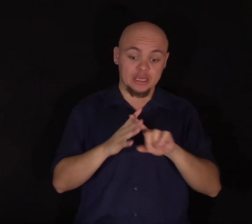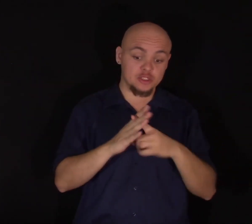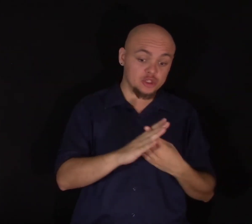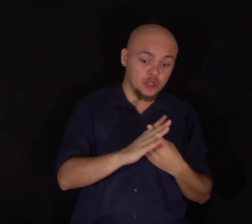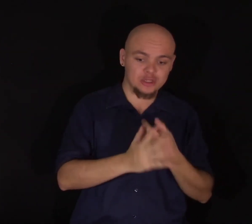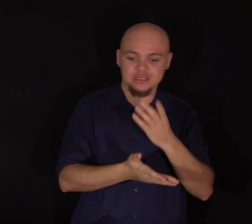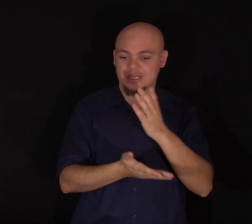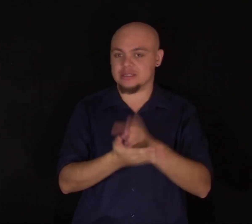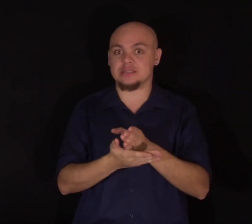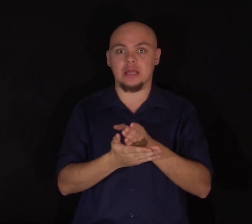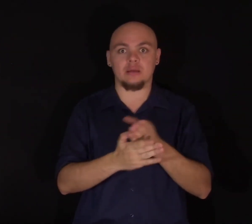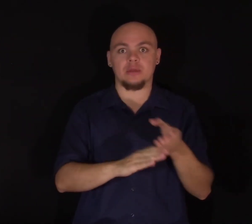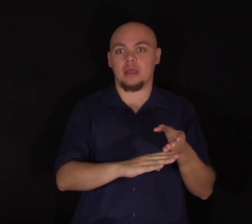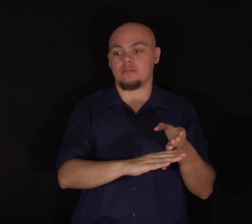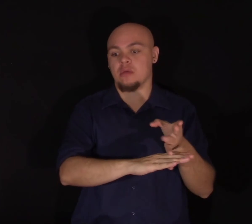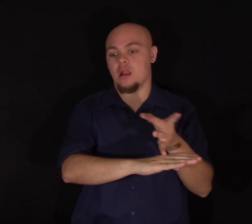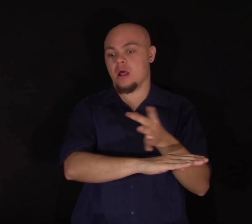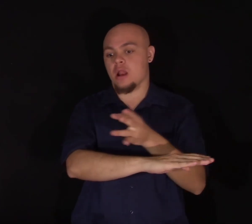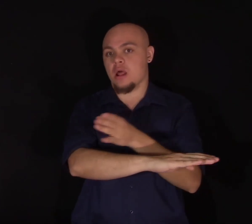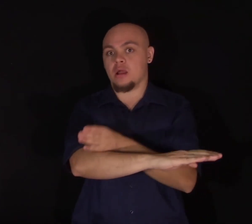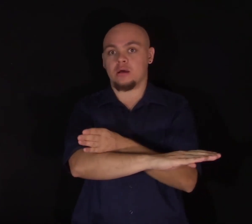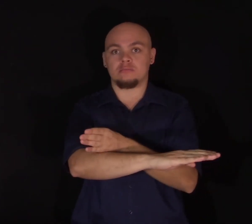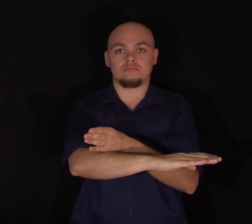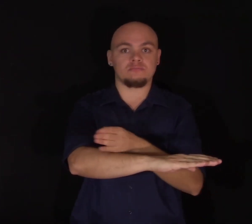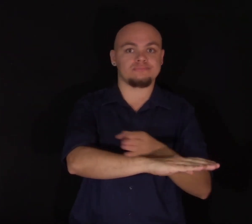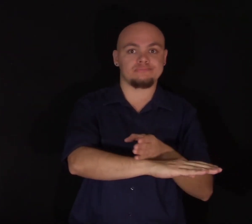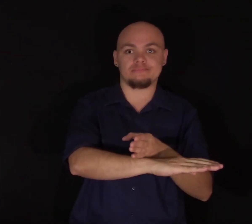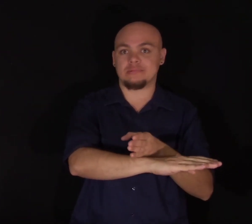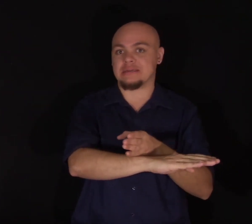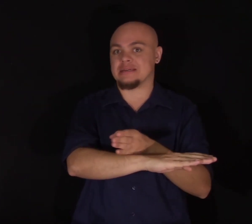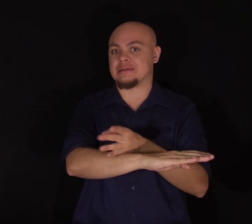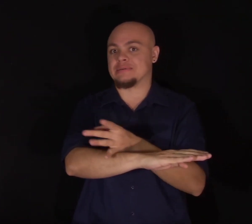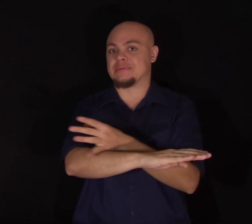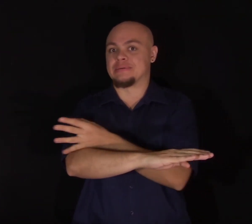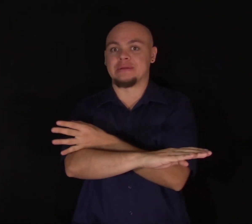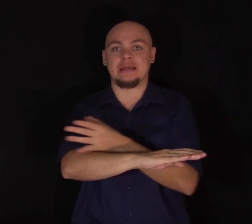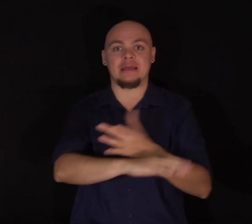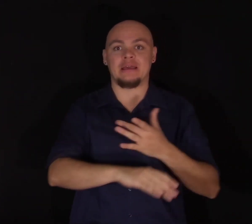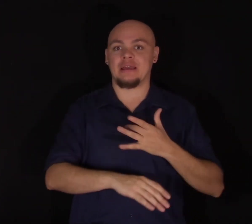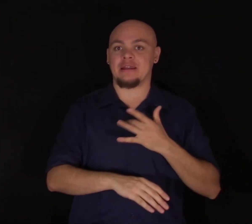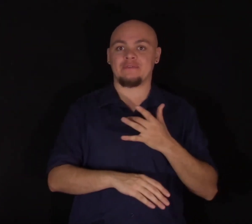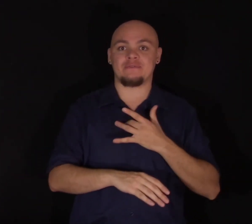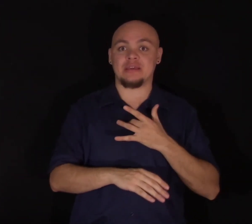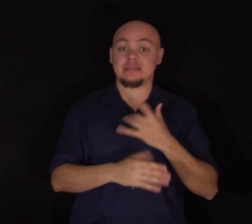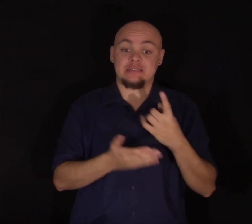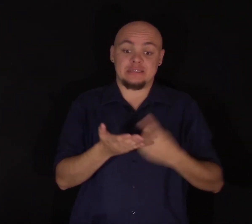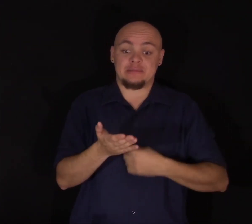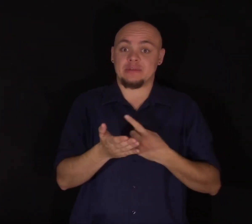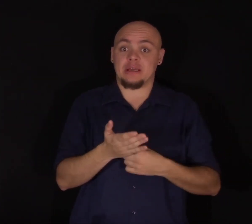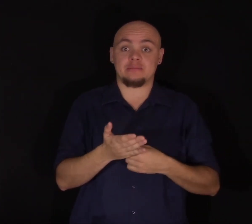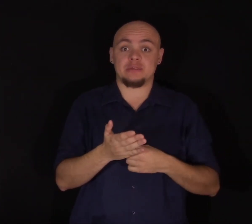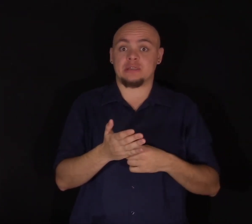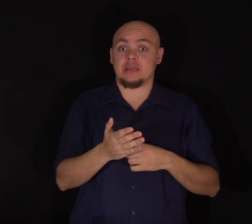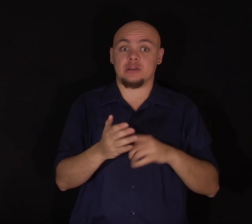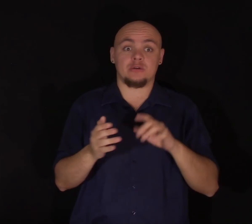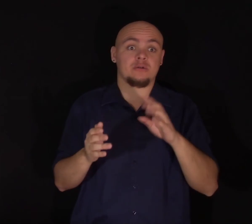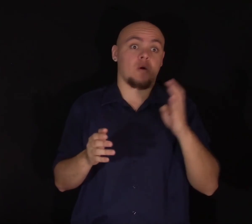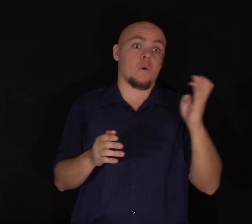stops, lots of progress, setbacks, and sometimes it feels like you're right back at square one.